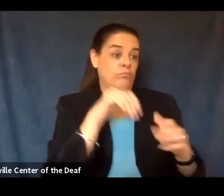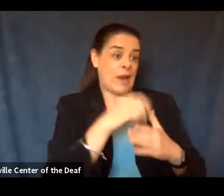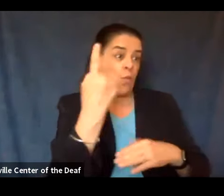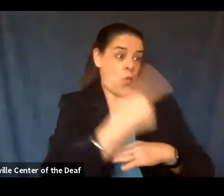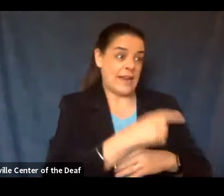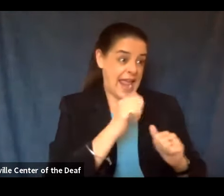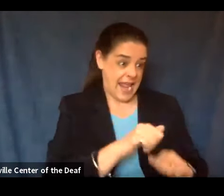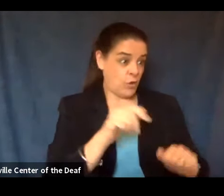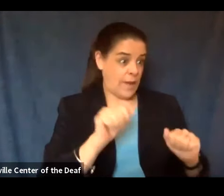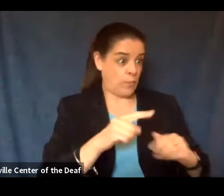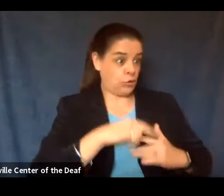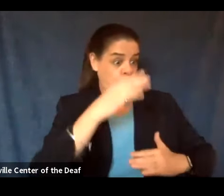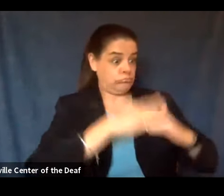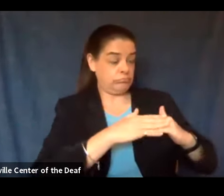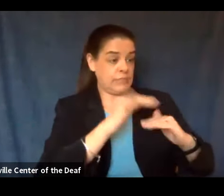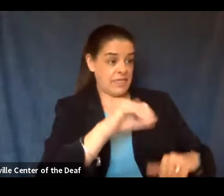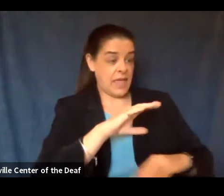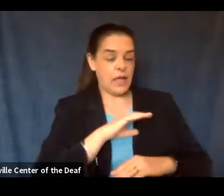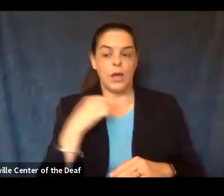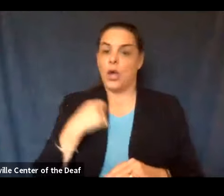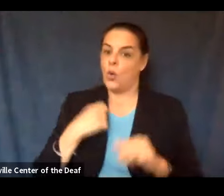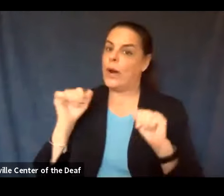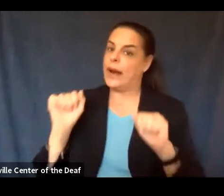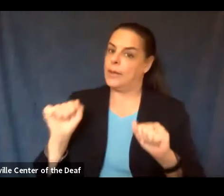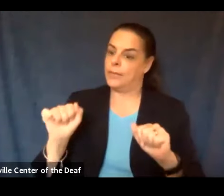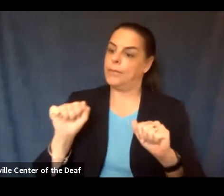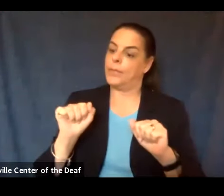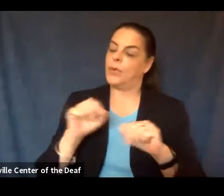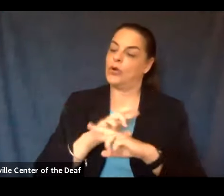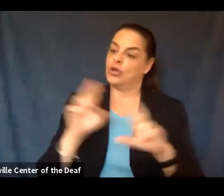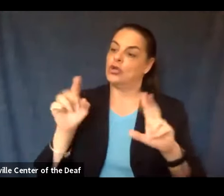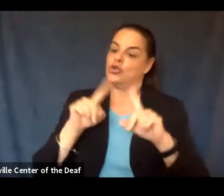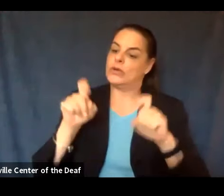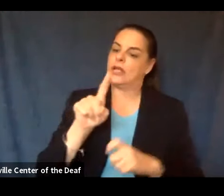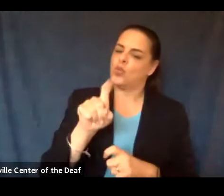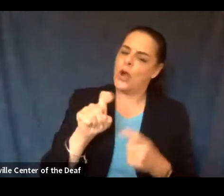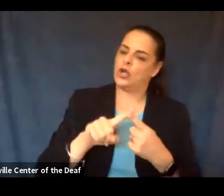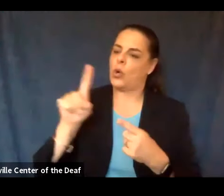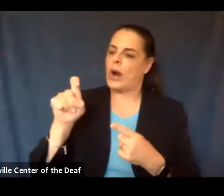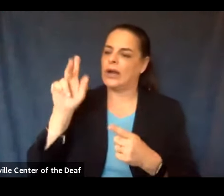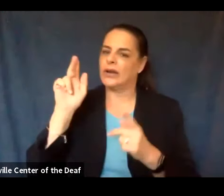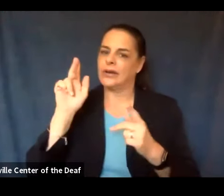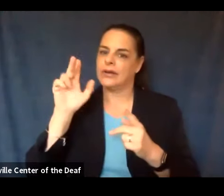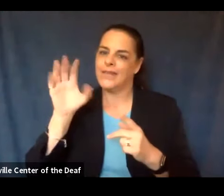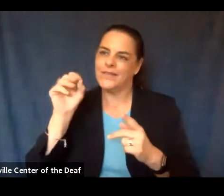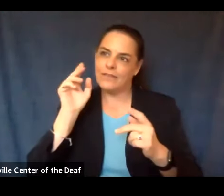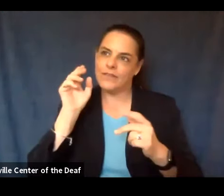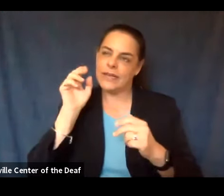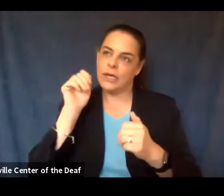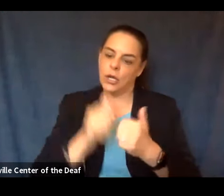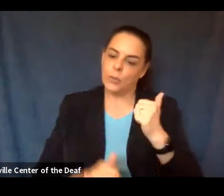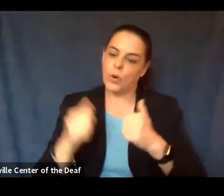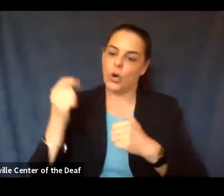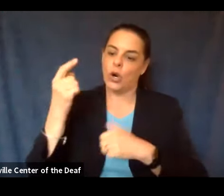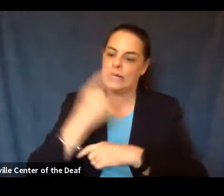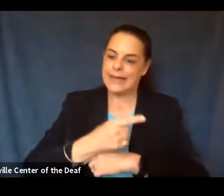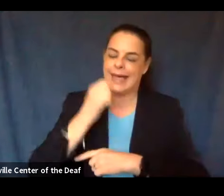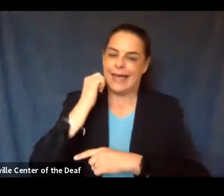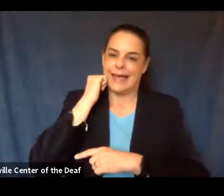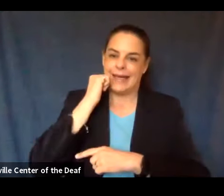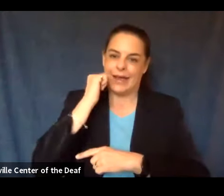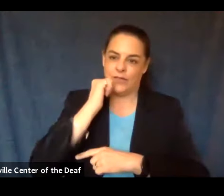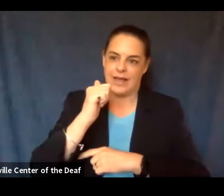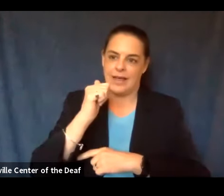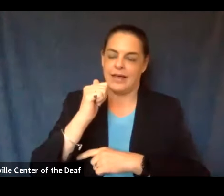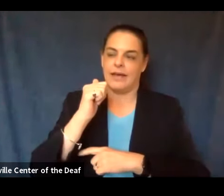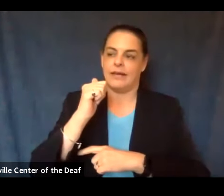are prepared to be able to test 100 to 150 people per day during the week in our regular weekday testing. We